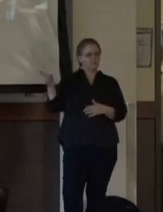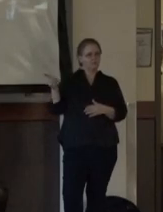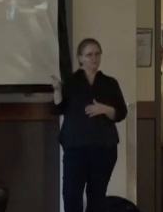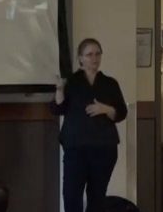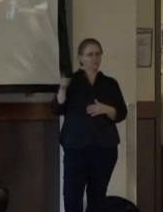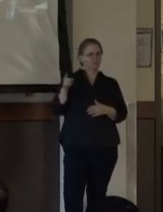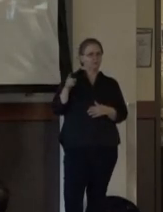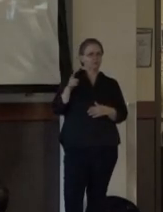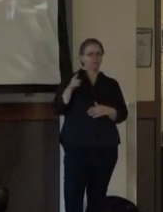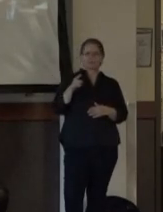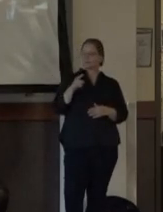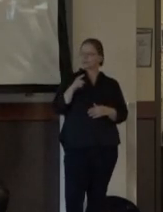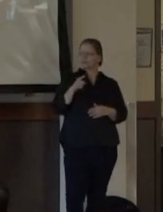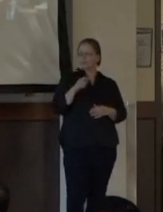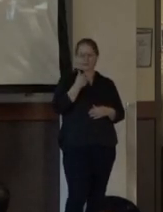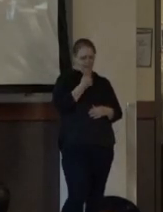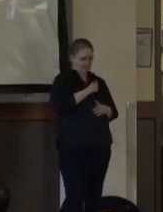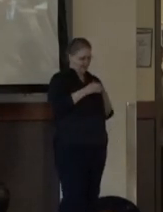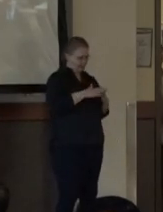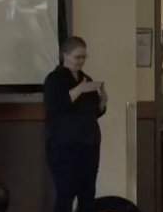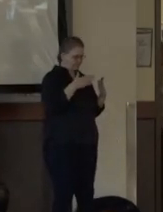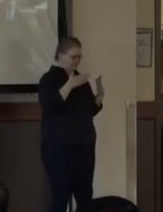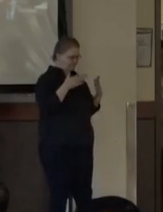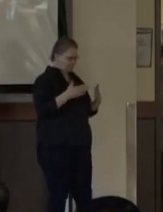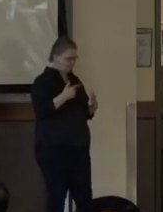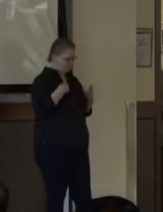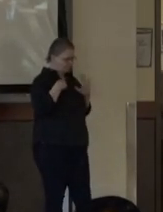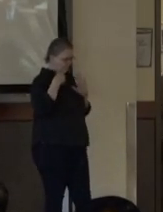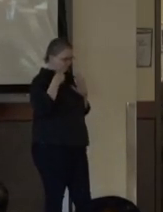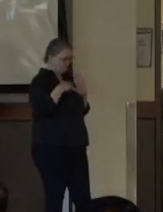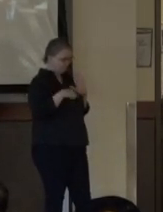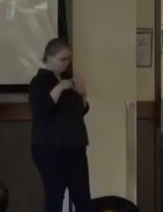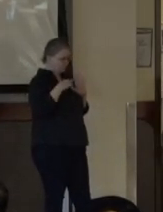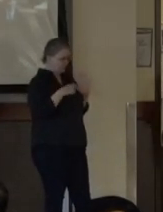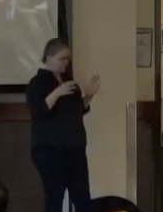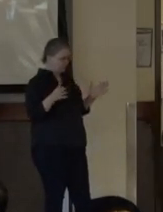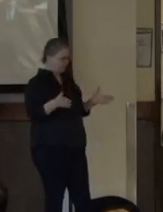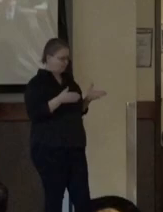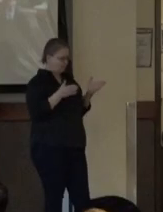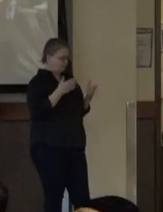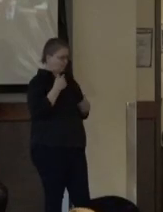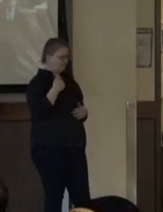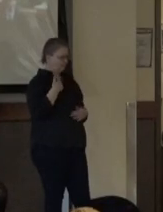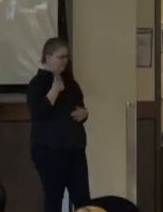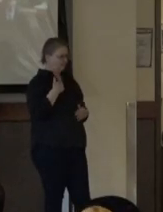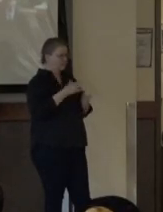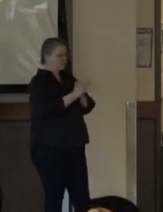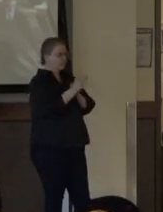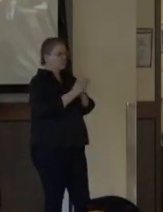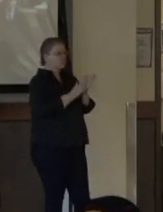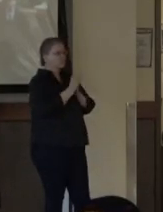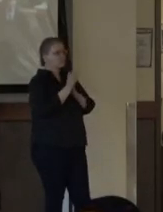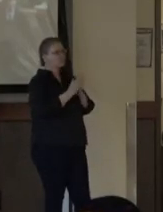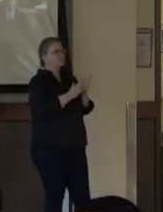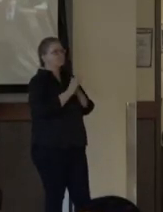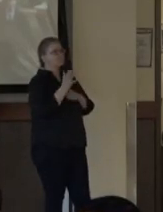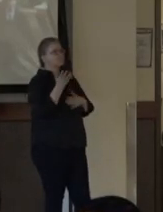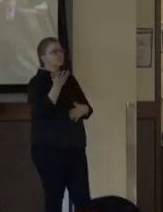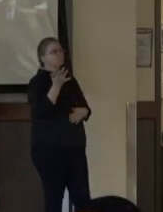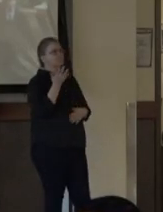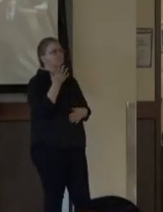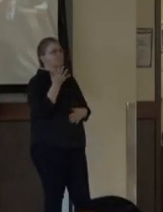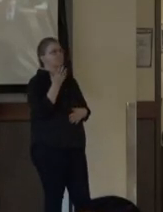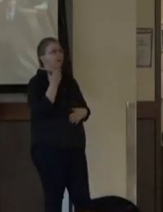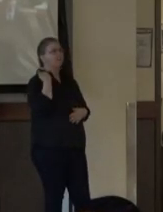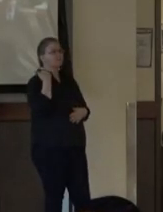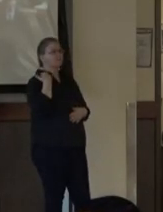quote? Any books that I've read that motivated me? Yeah, I used